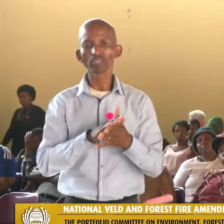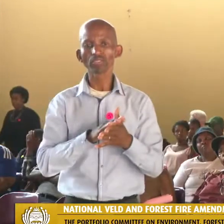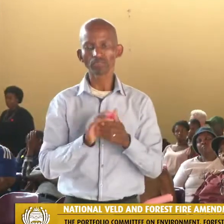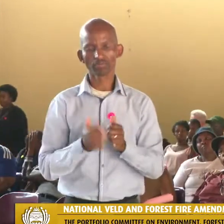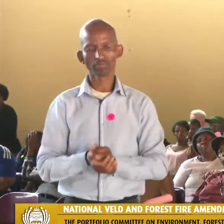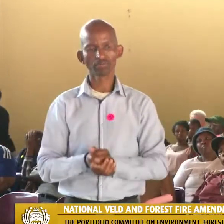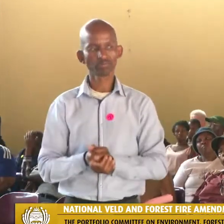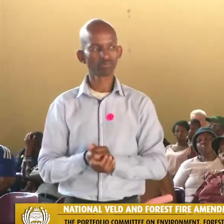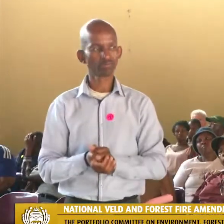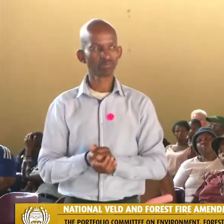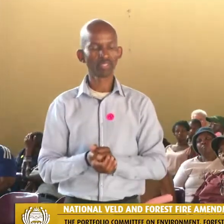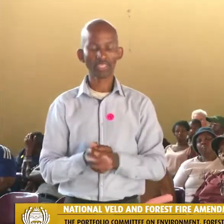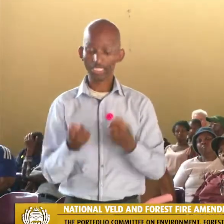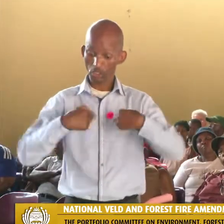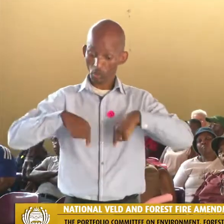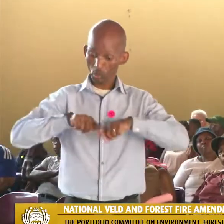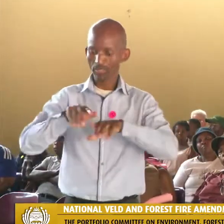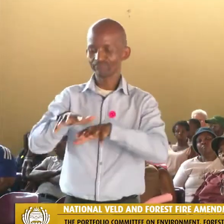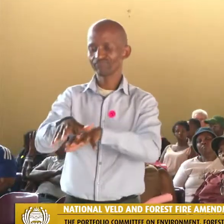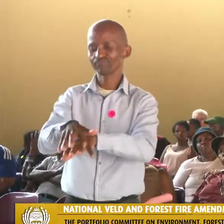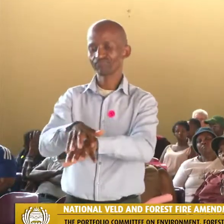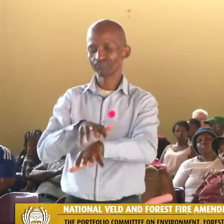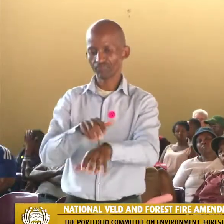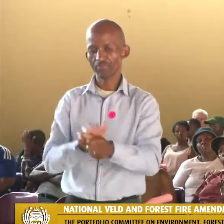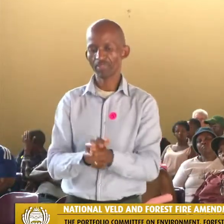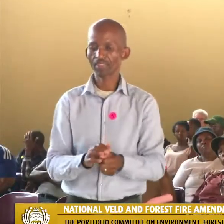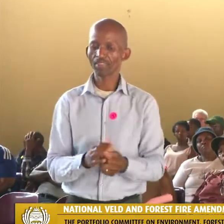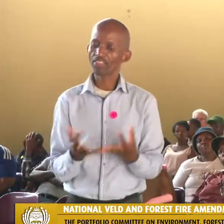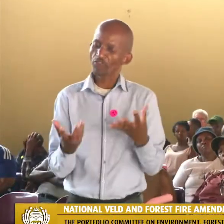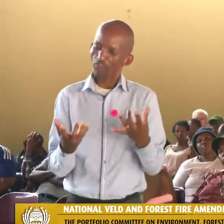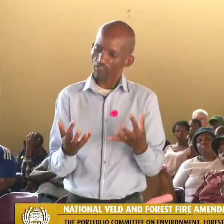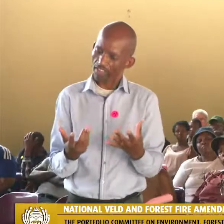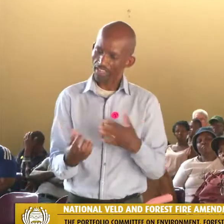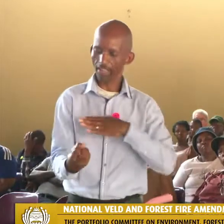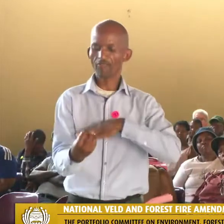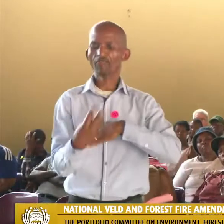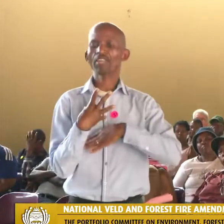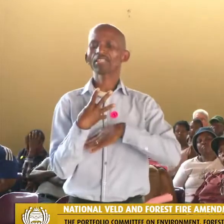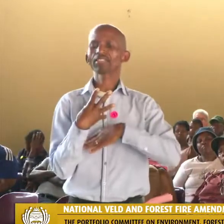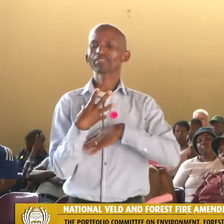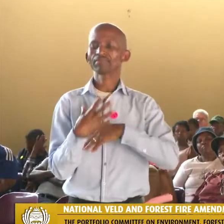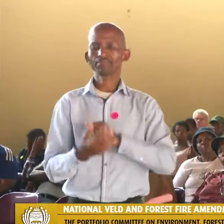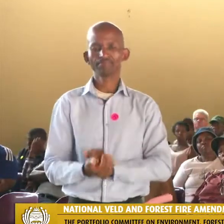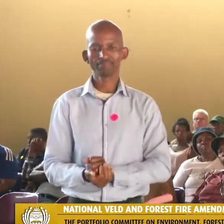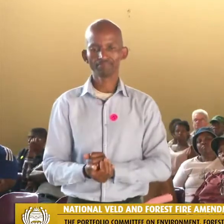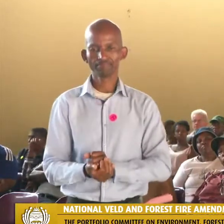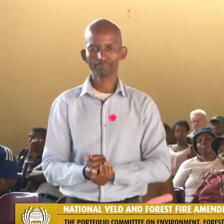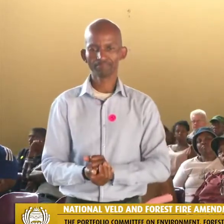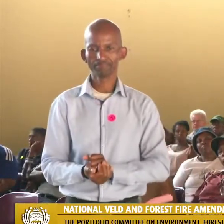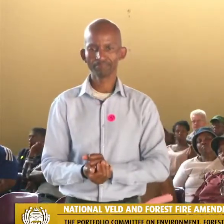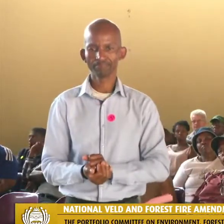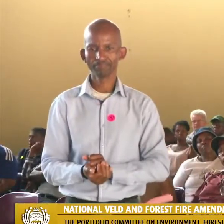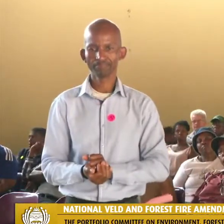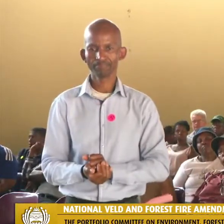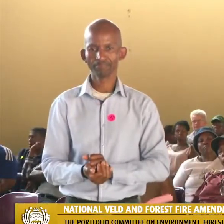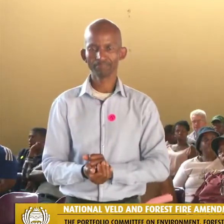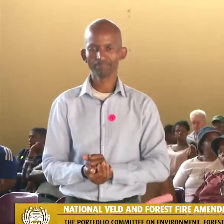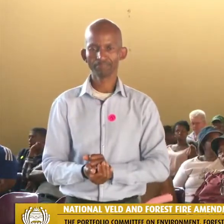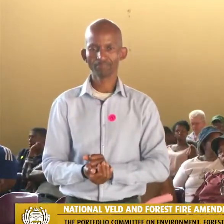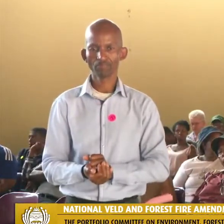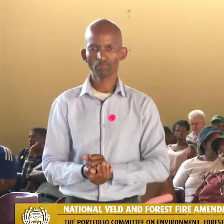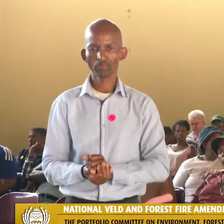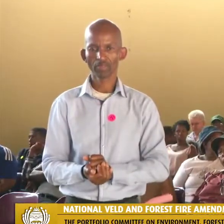the bill as balimi, Veld As fire farmers- se ya re affect. as fires because as farmers, because the